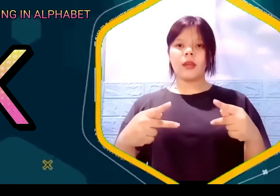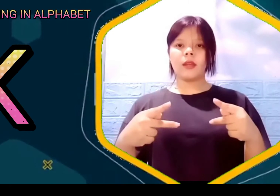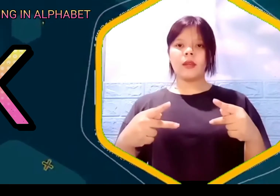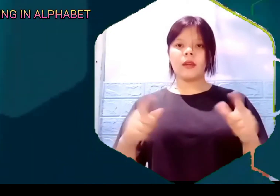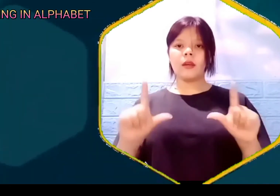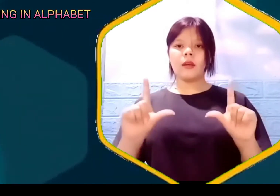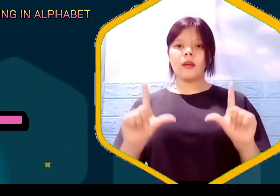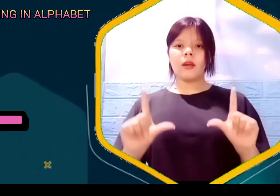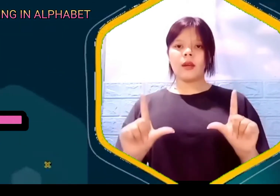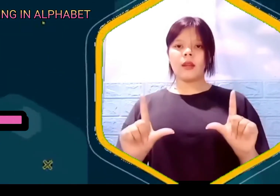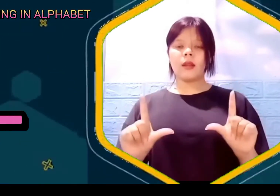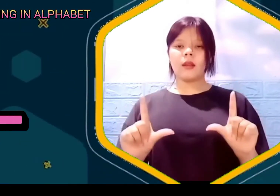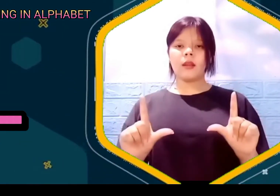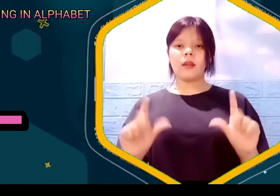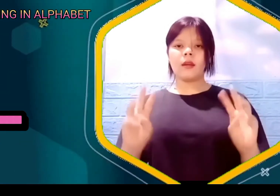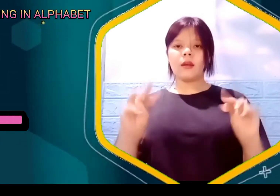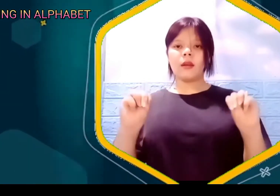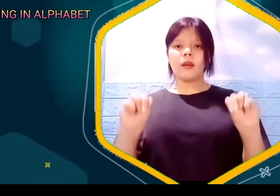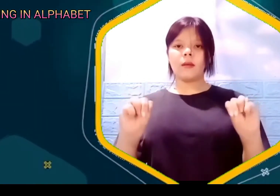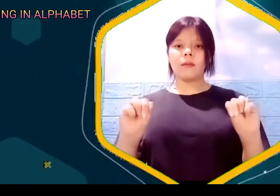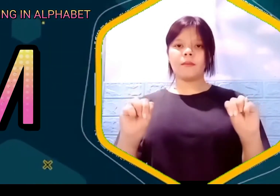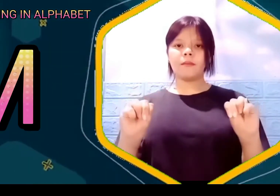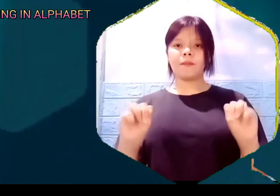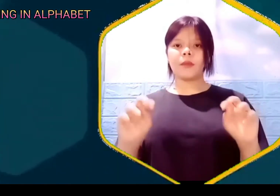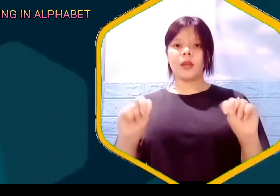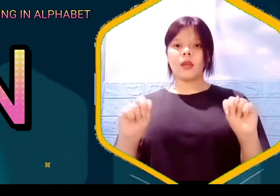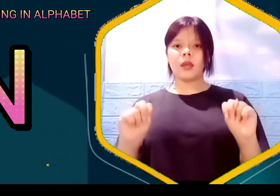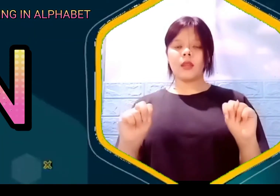K, L.